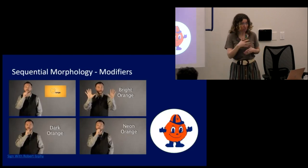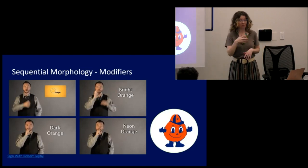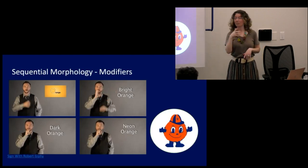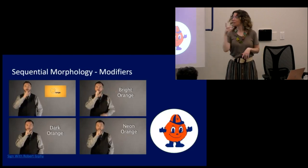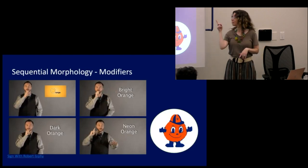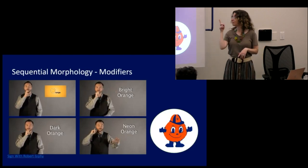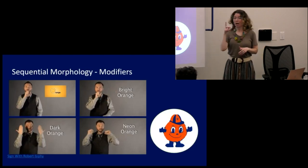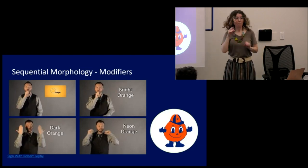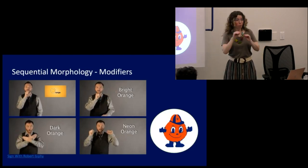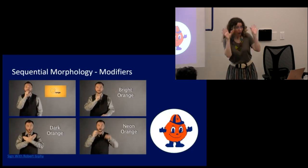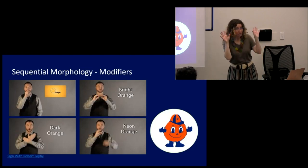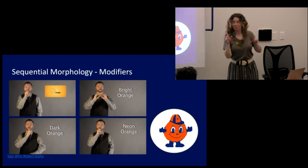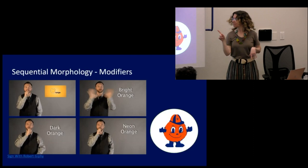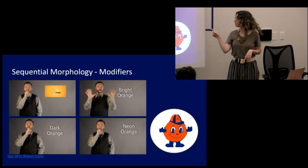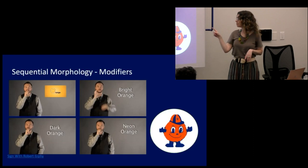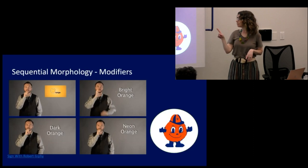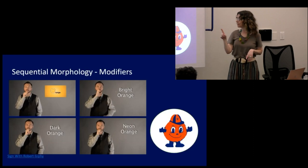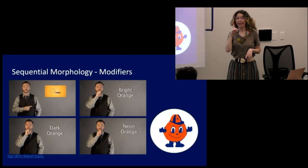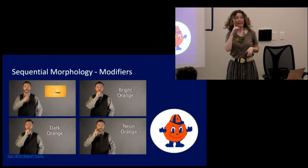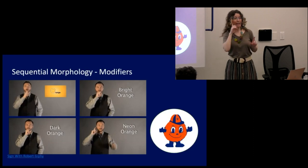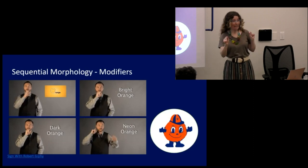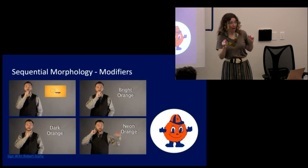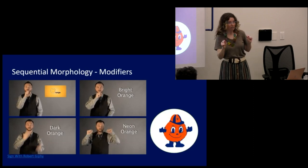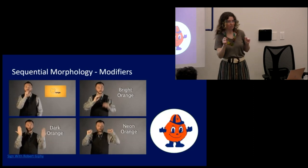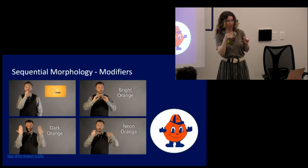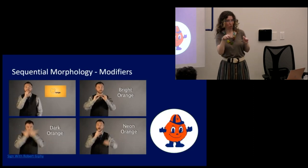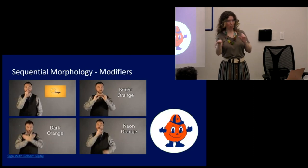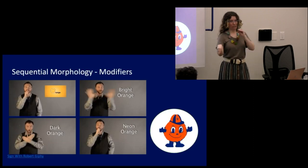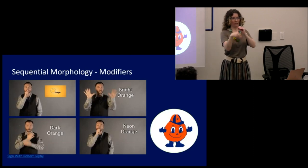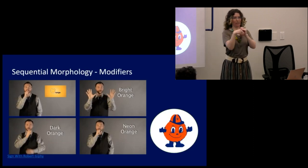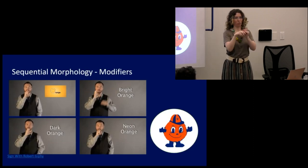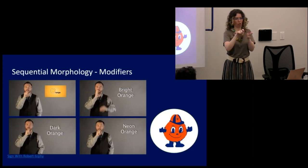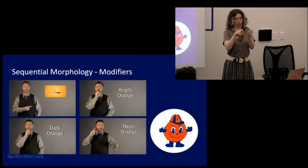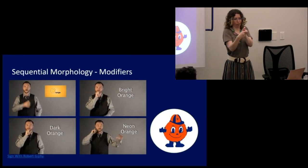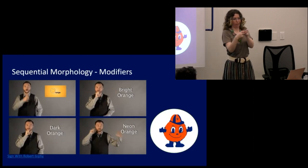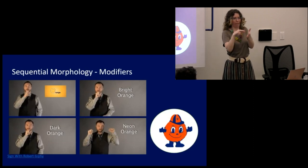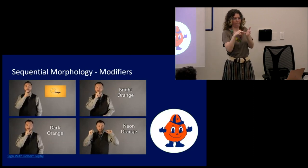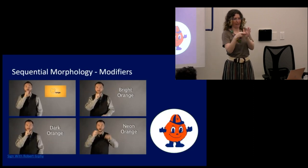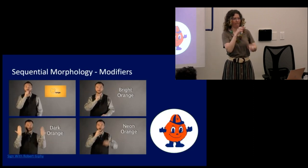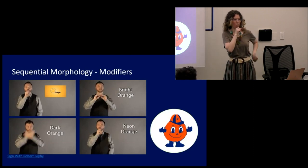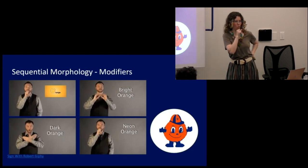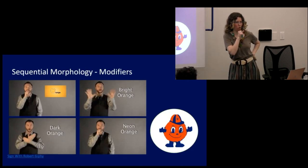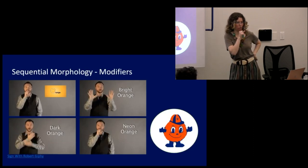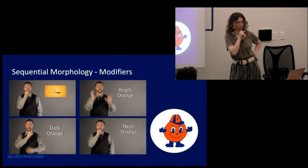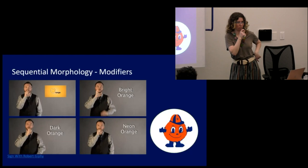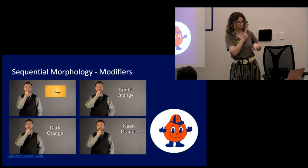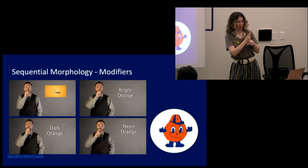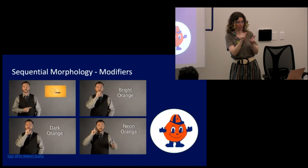loud orange. But you have dark, you have bright, you have loud, neon. These are sort of